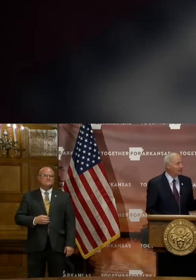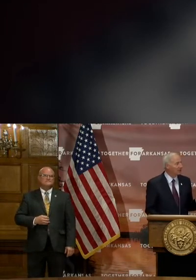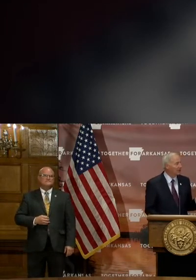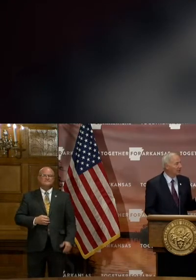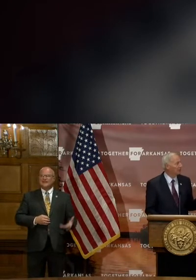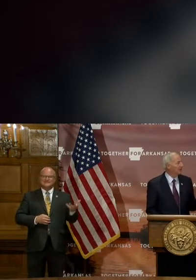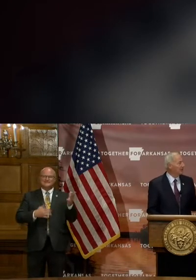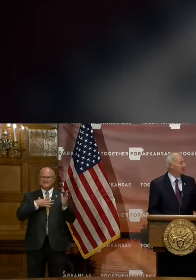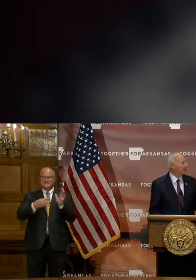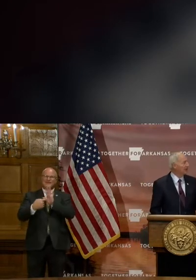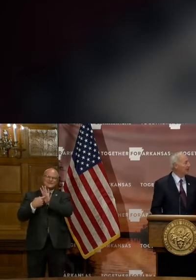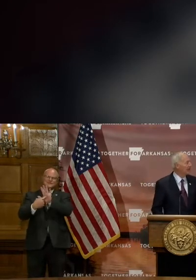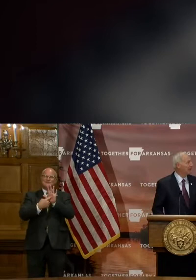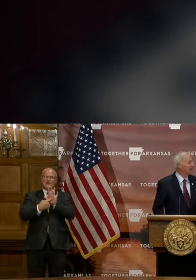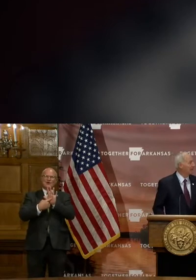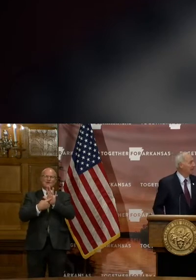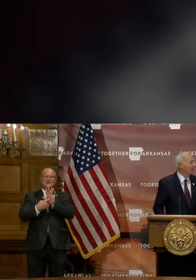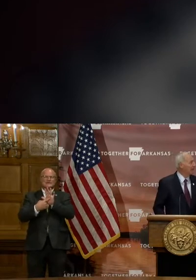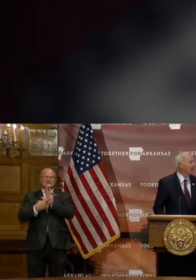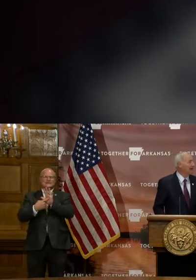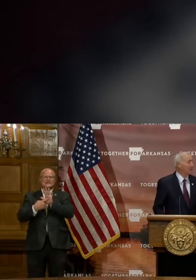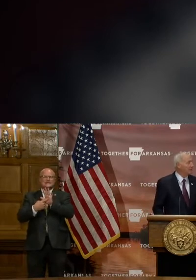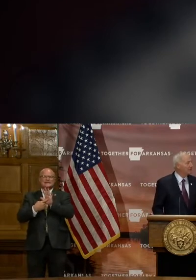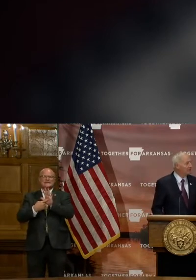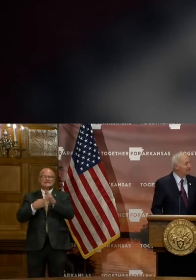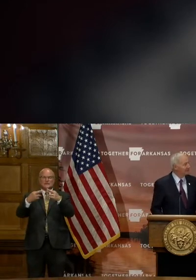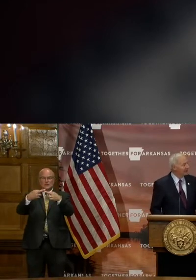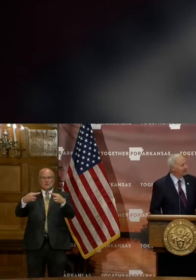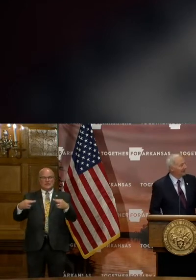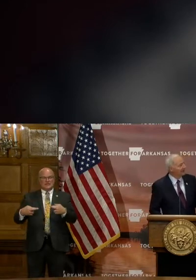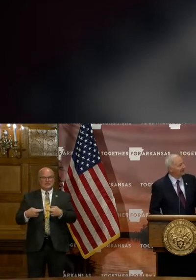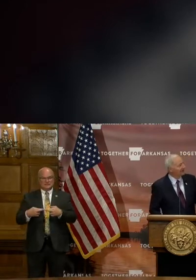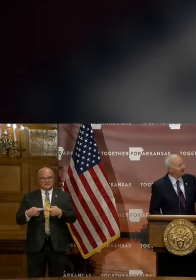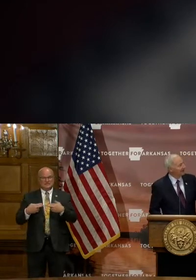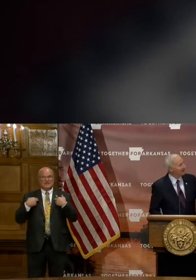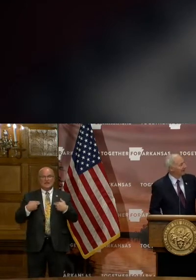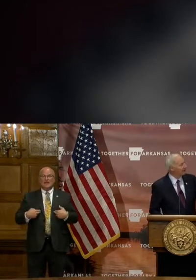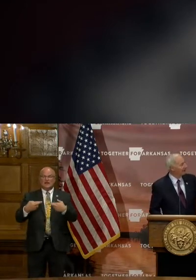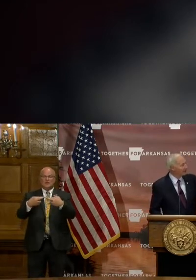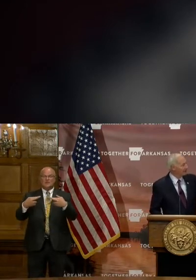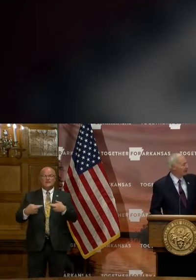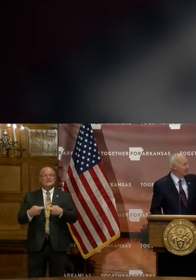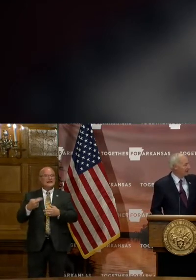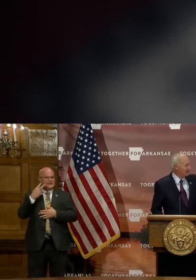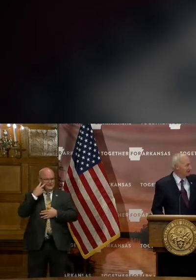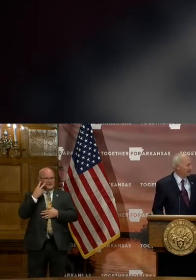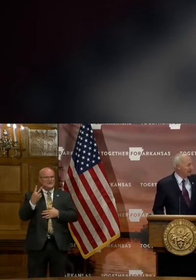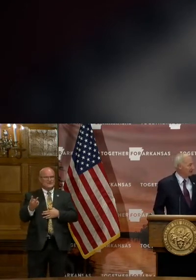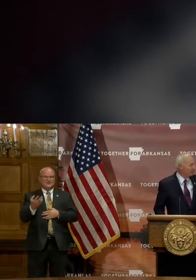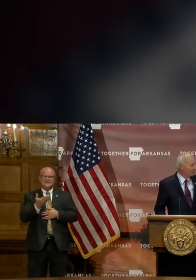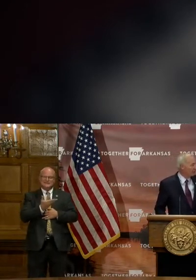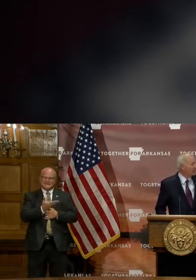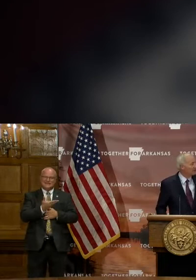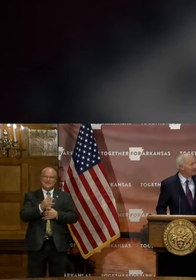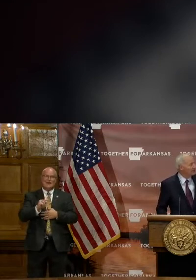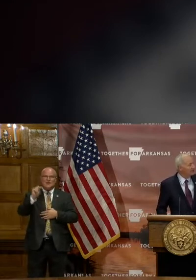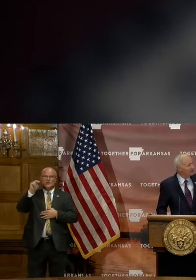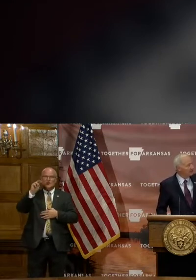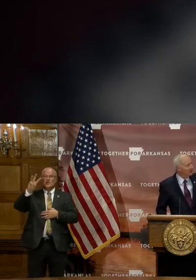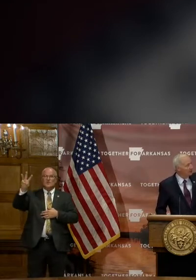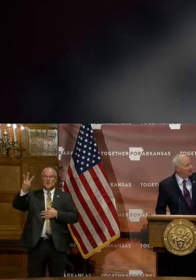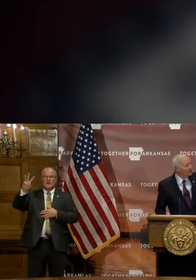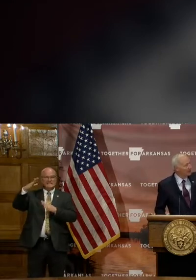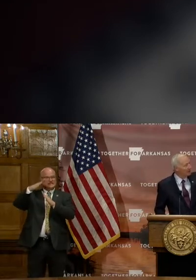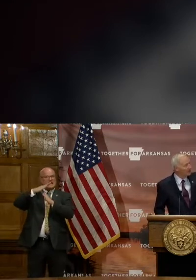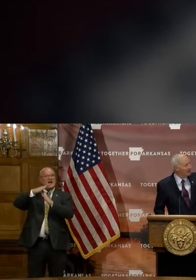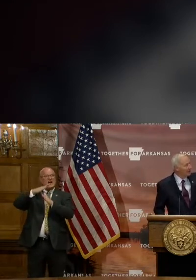We like to show the trend line by region, and you can see the Northwest is